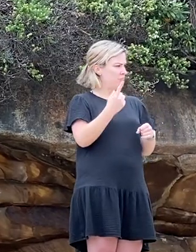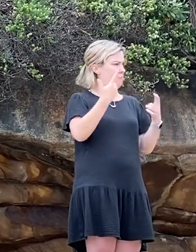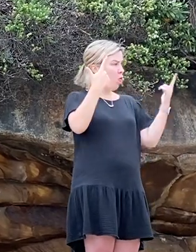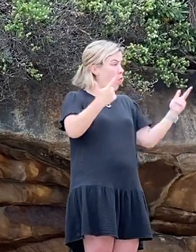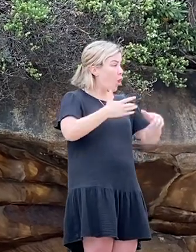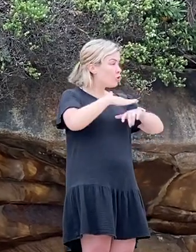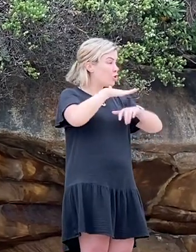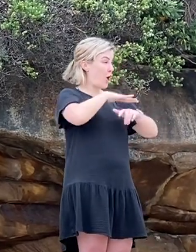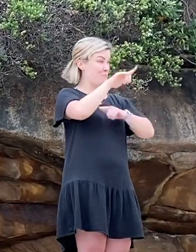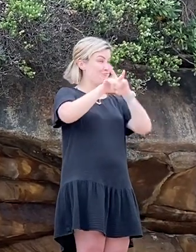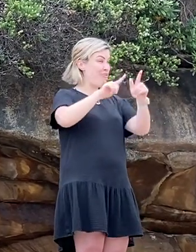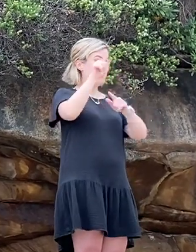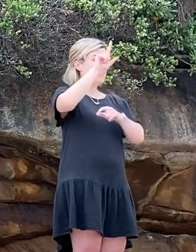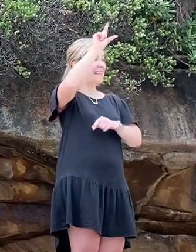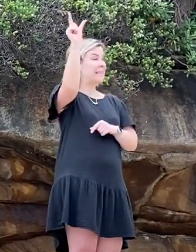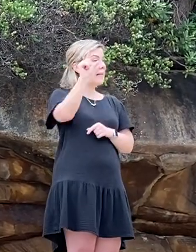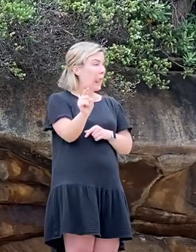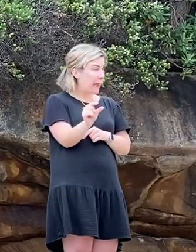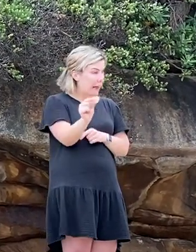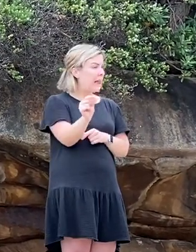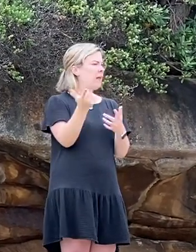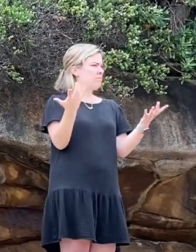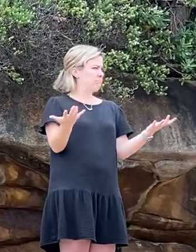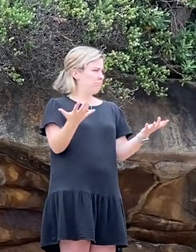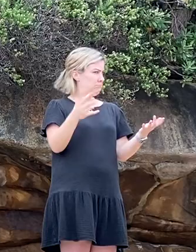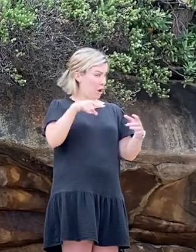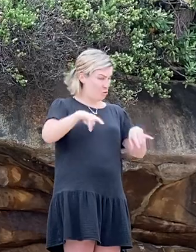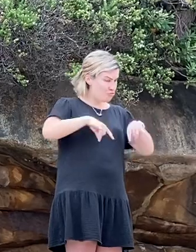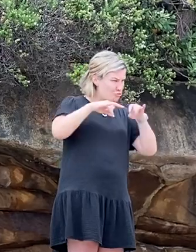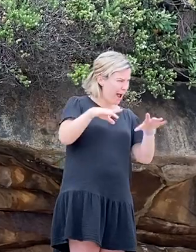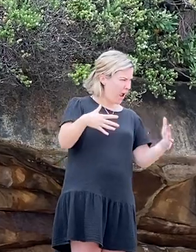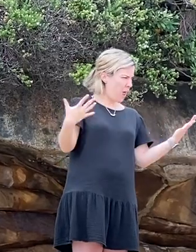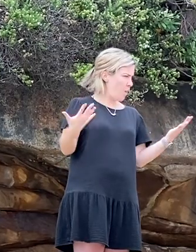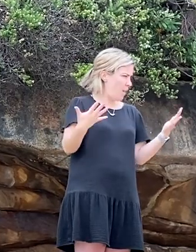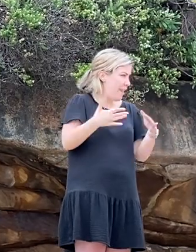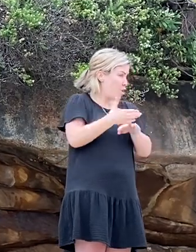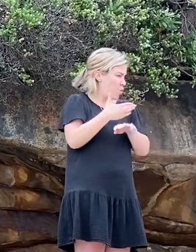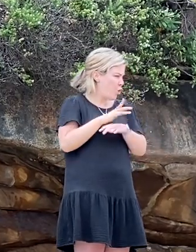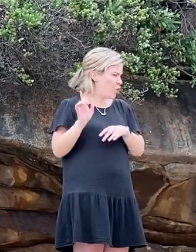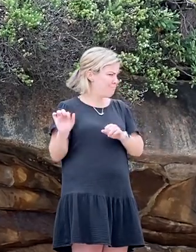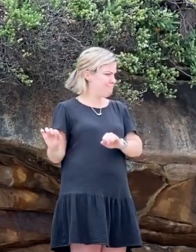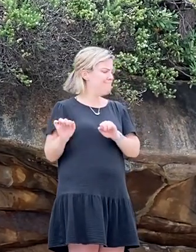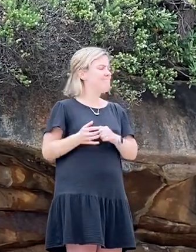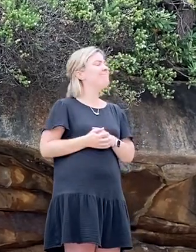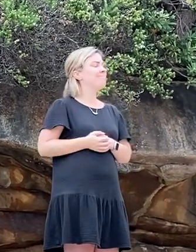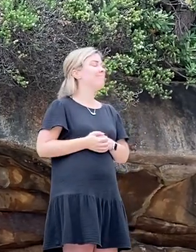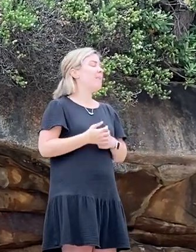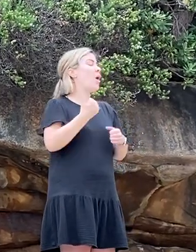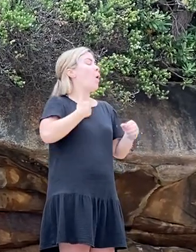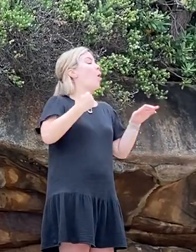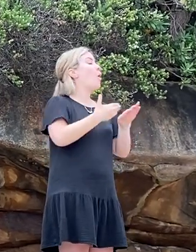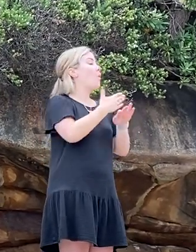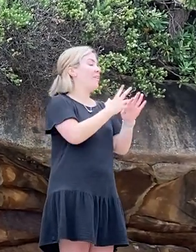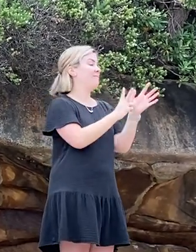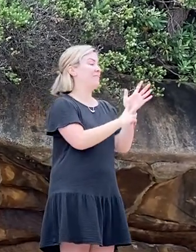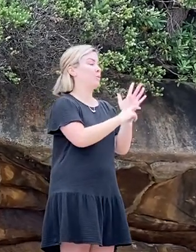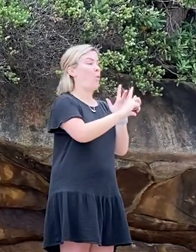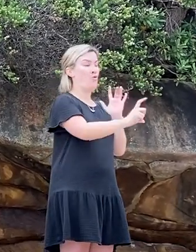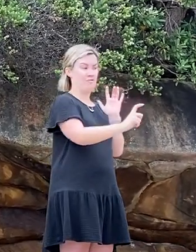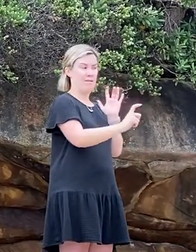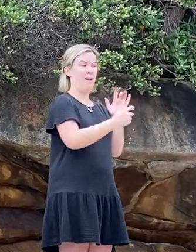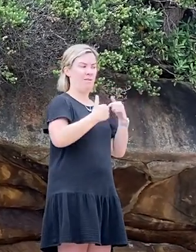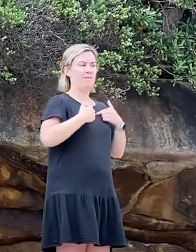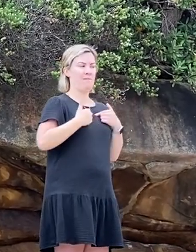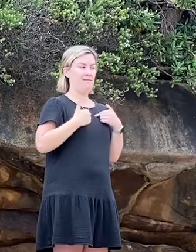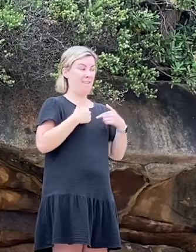you also work in Australia. Whereabouts do you work in New South Wales? I work in Victoria, Yeah. and